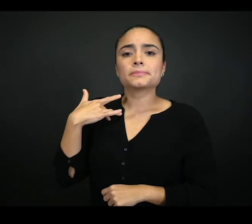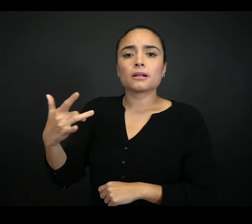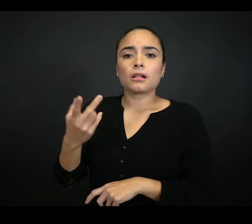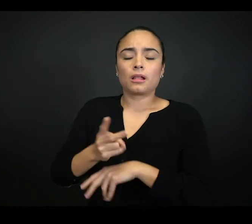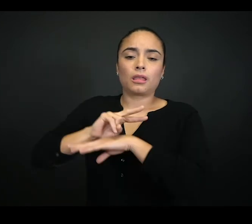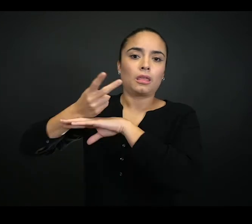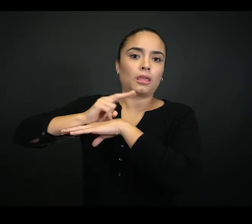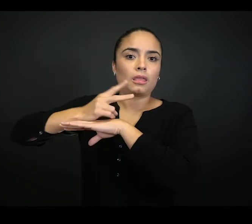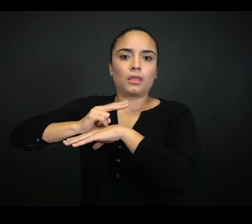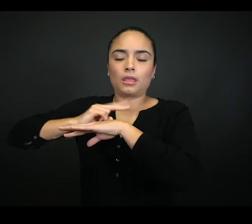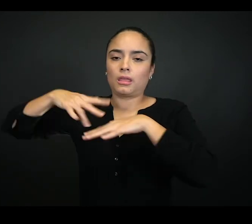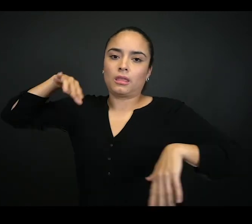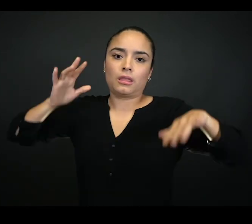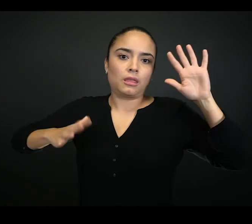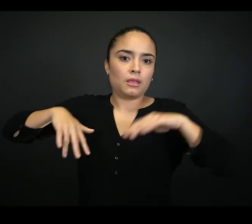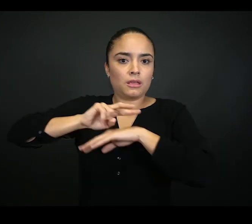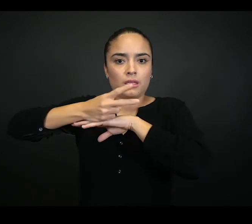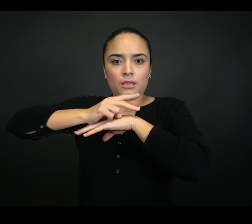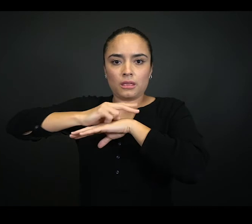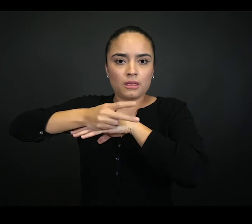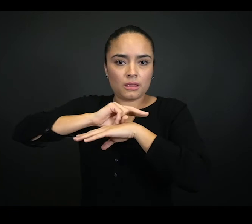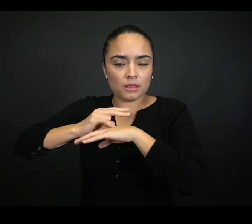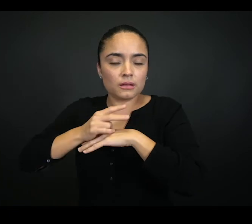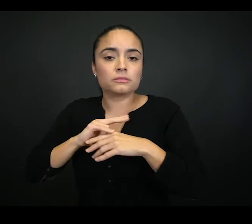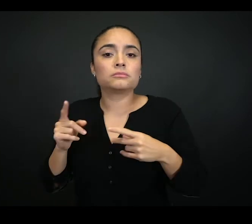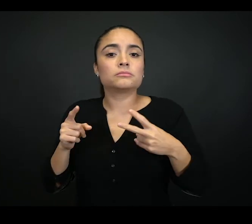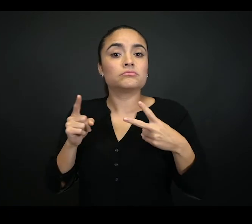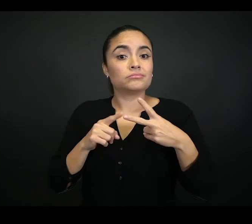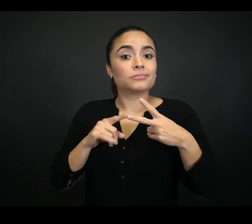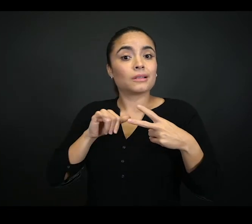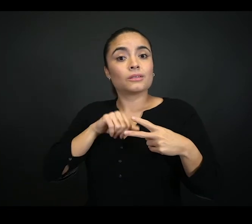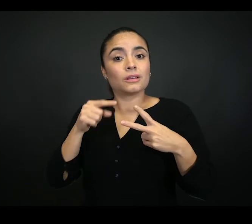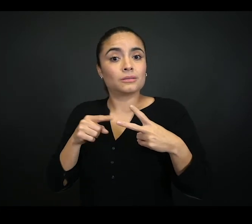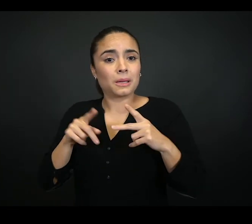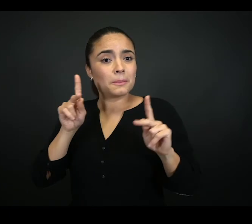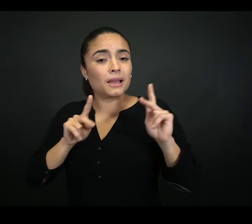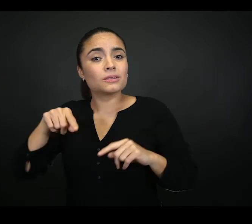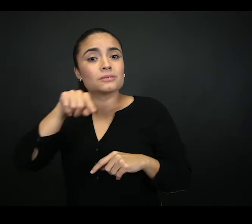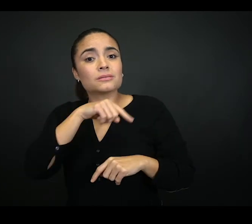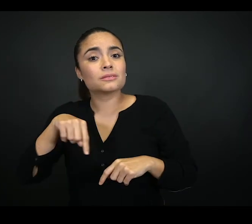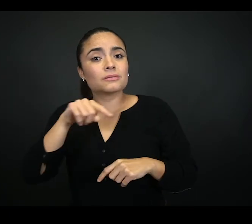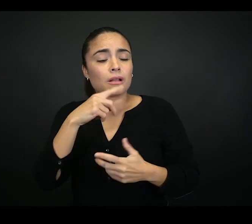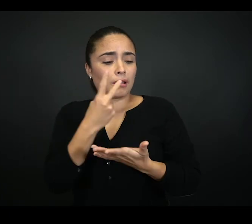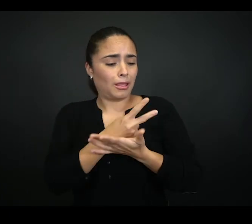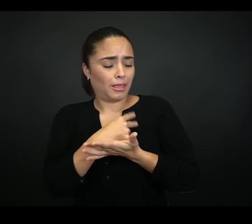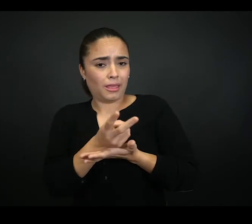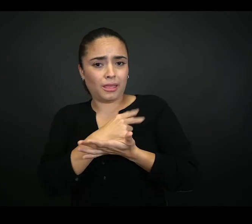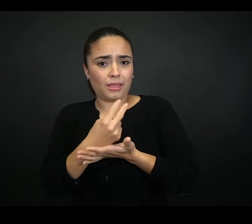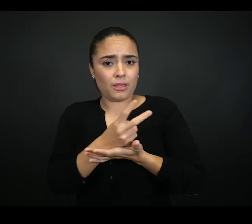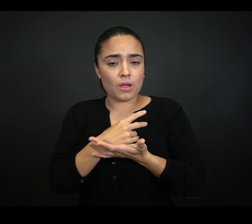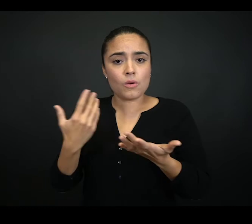seeing atypical overdoses where we have flailing, we have this extended being out